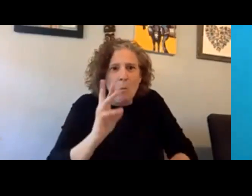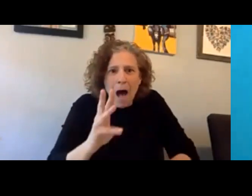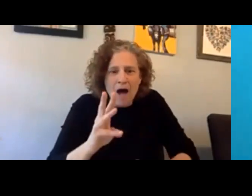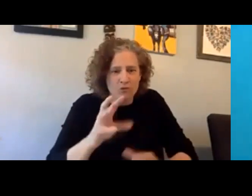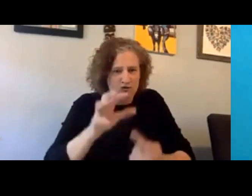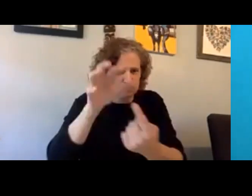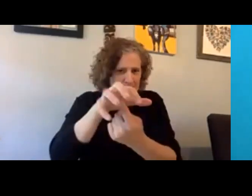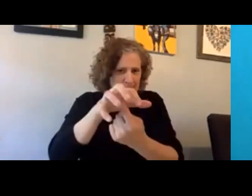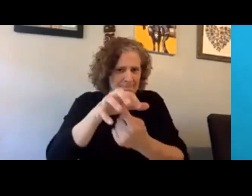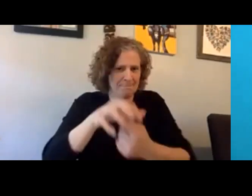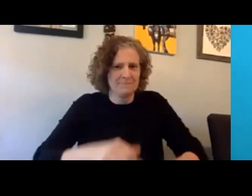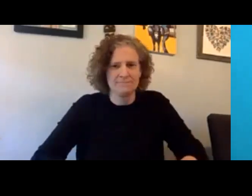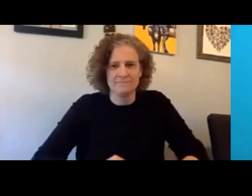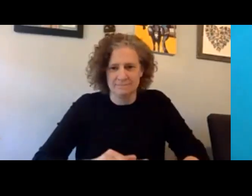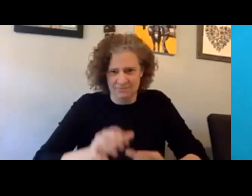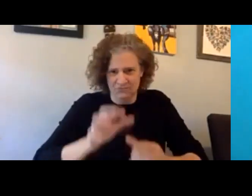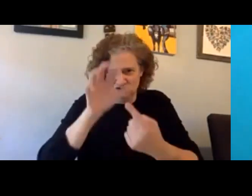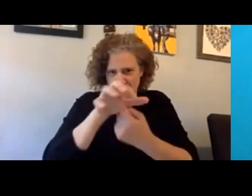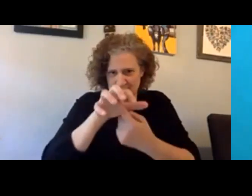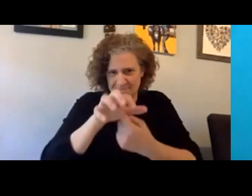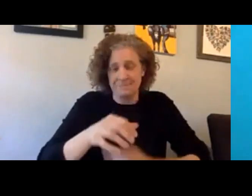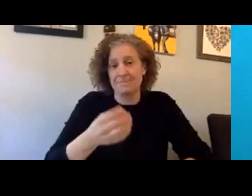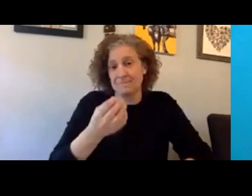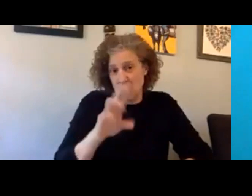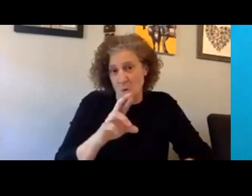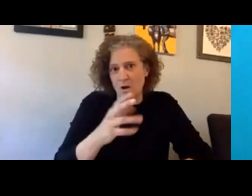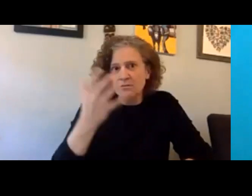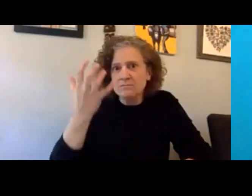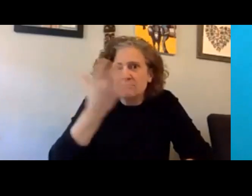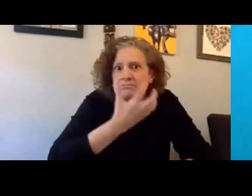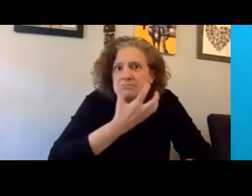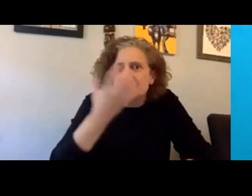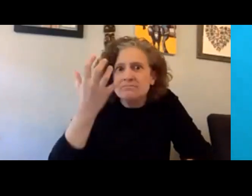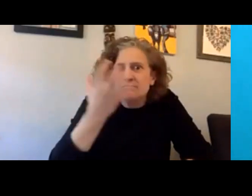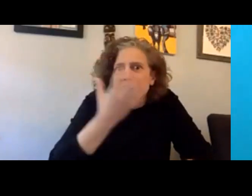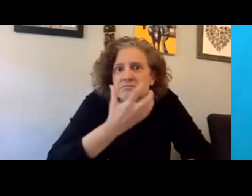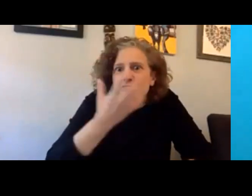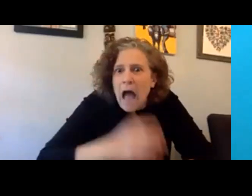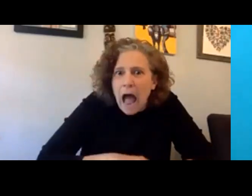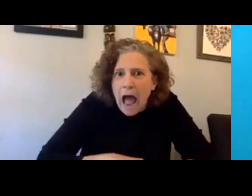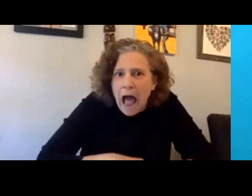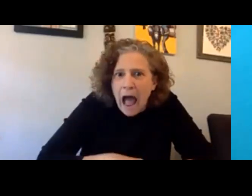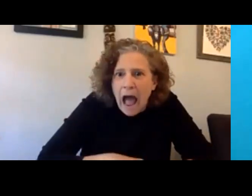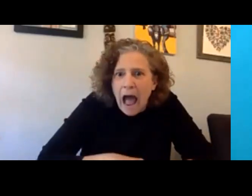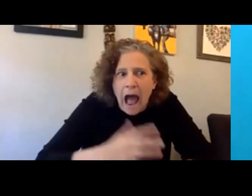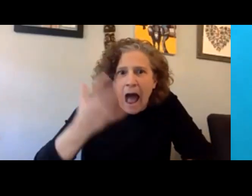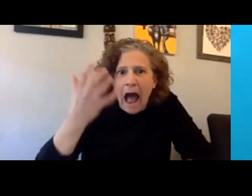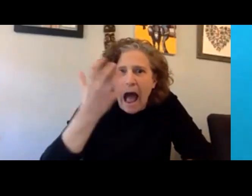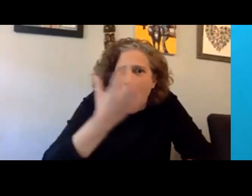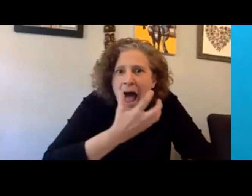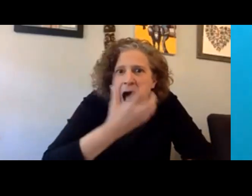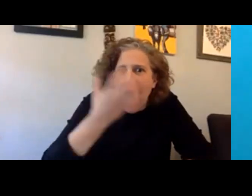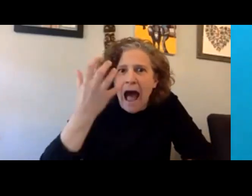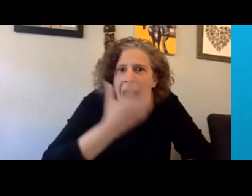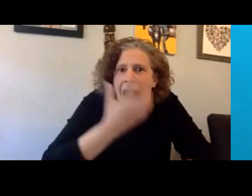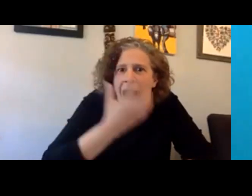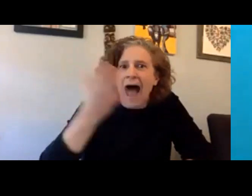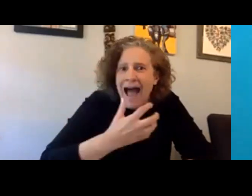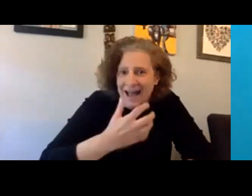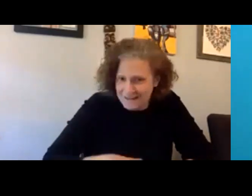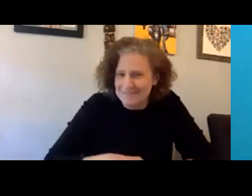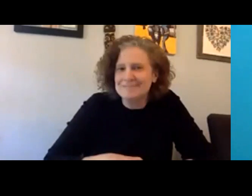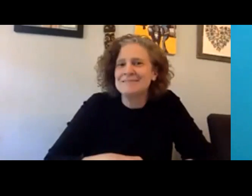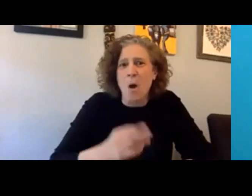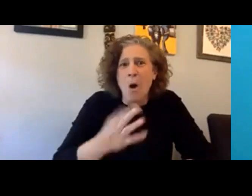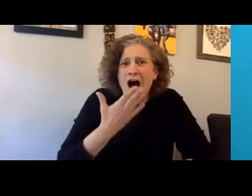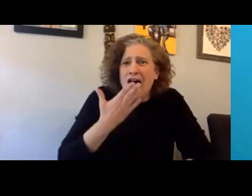champ. Wow, champ, champ. Or you can say wow like this, oh,